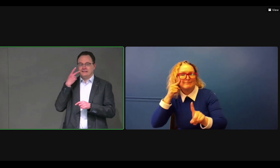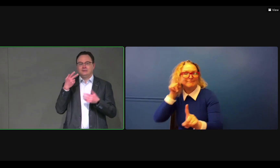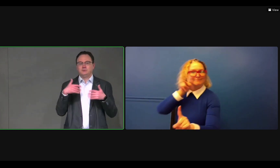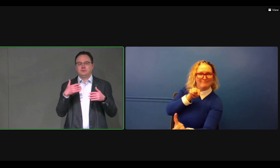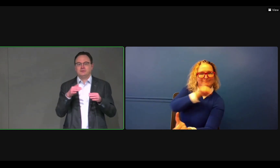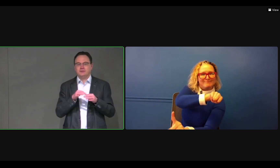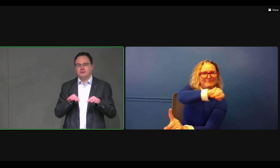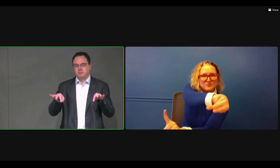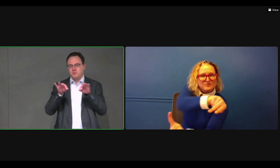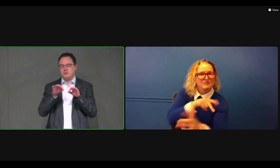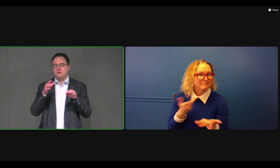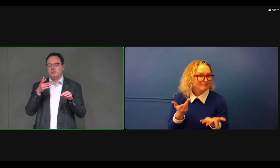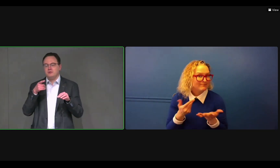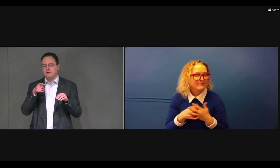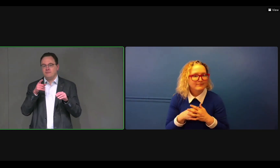perspectives?